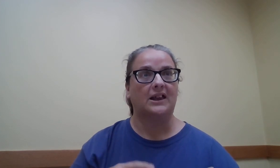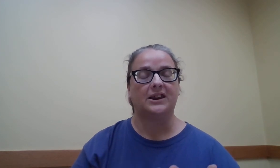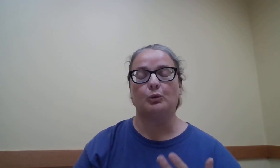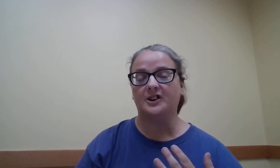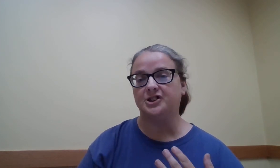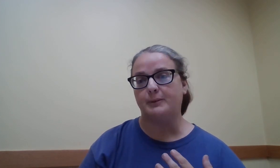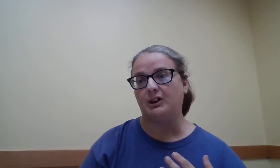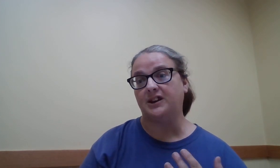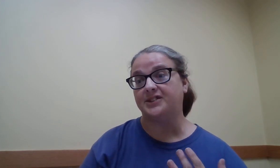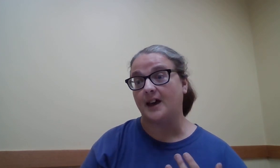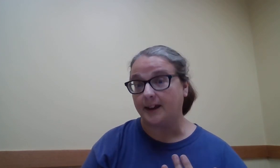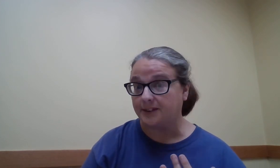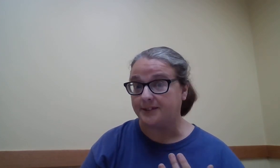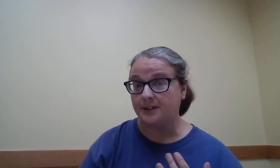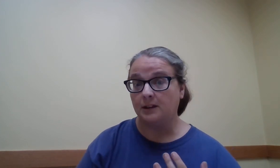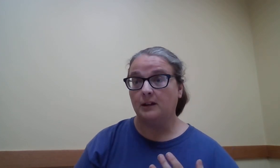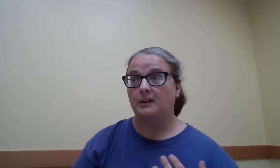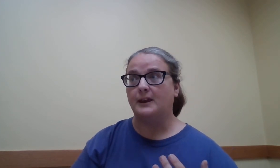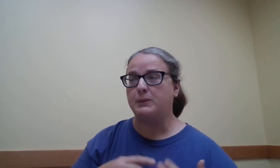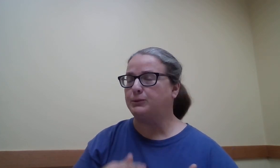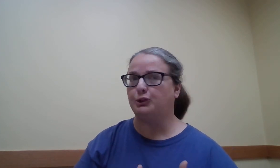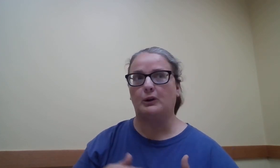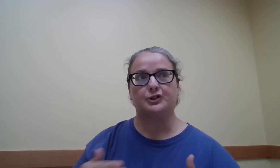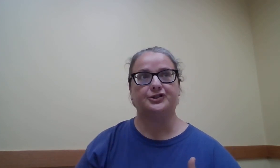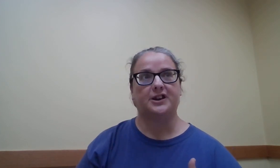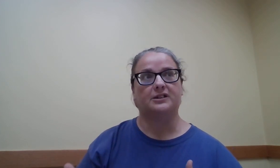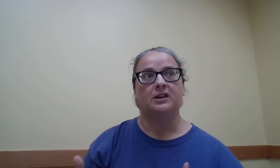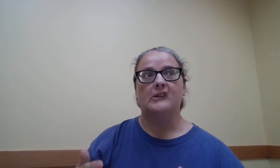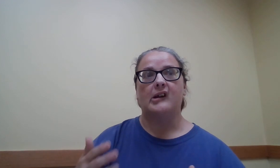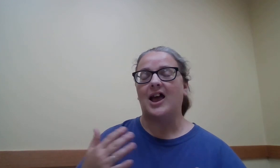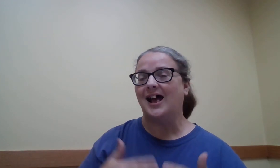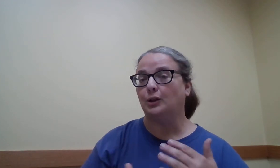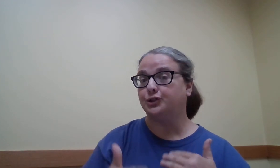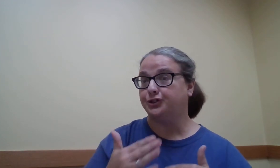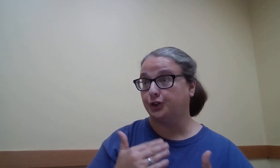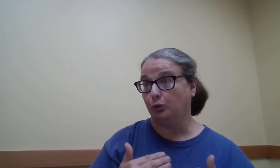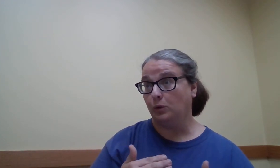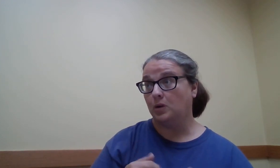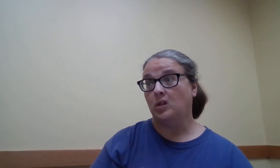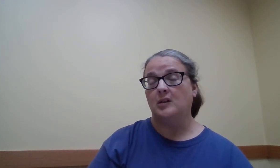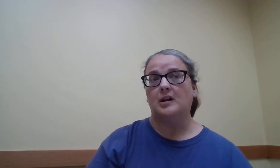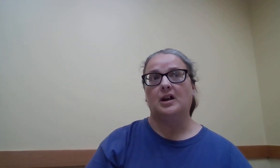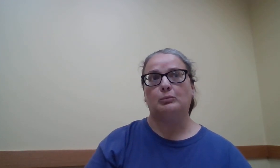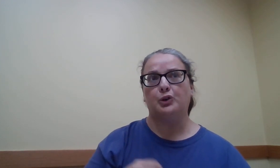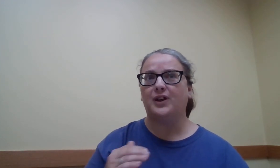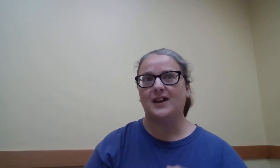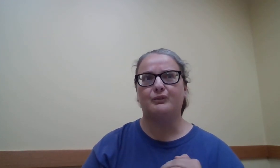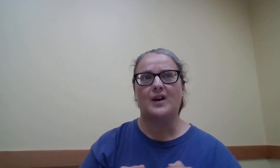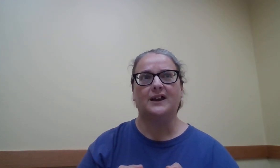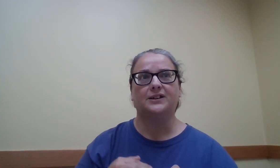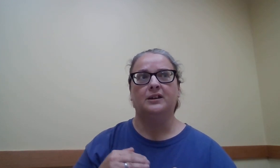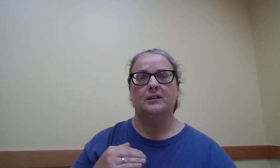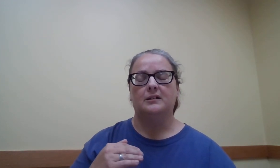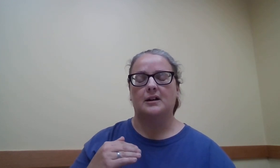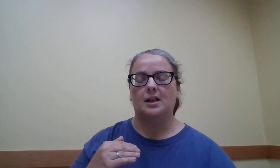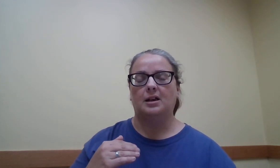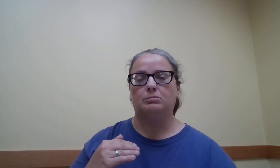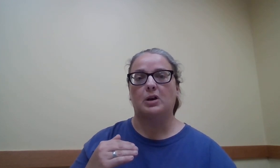Any questions about any signs that maybe you don't understand how to do, or you can't find a